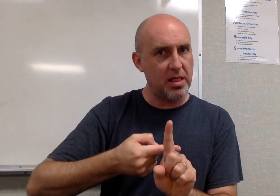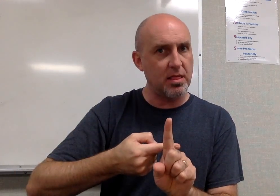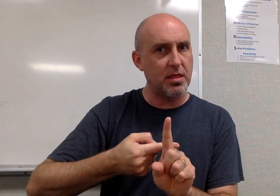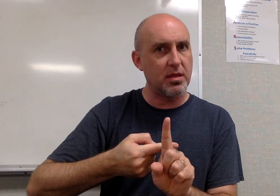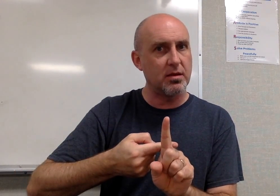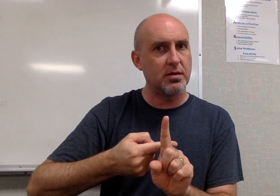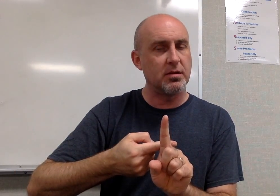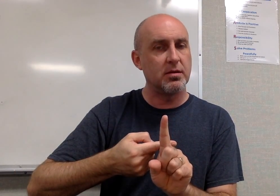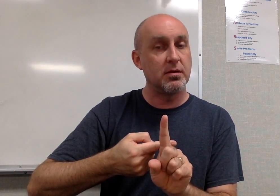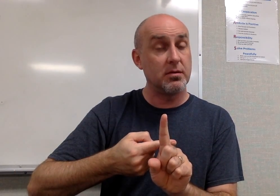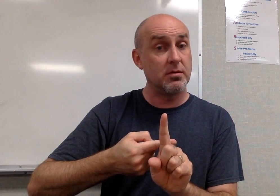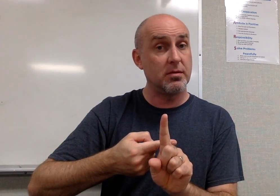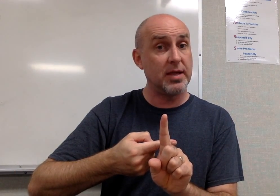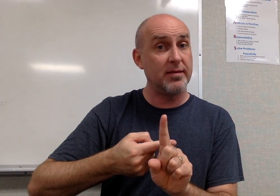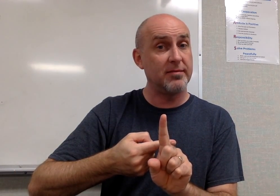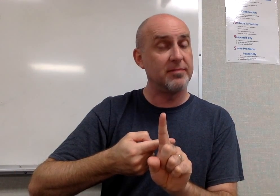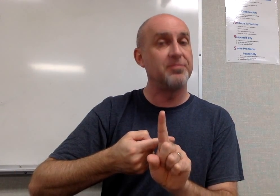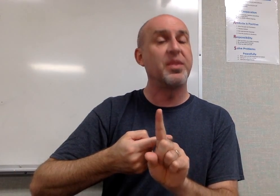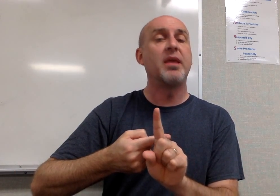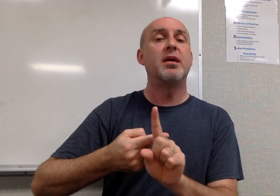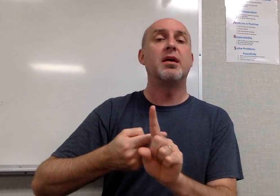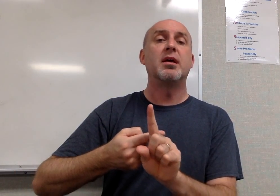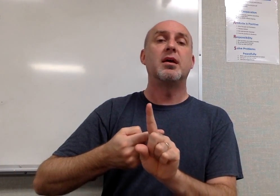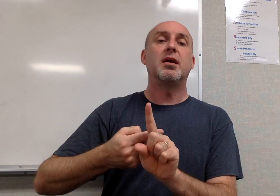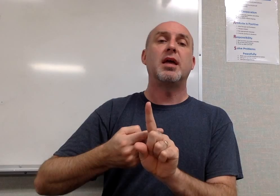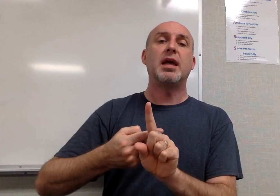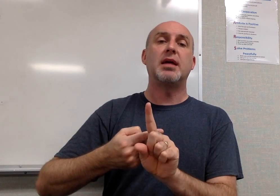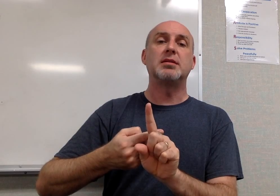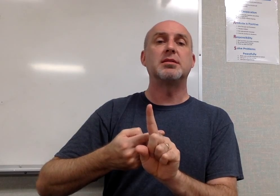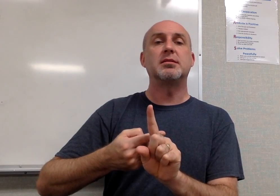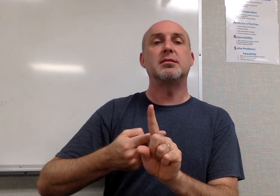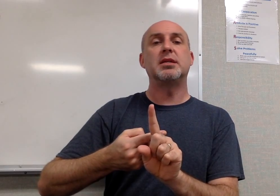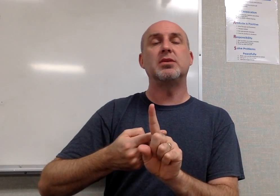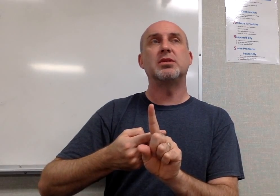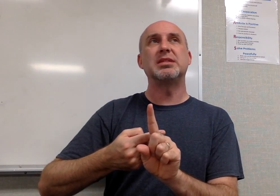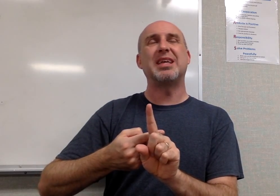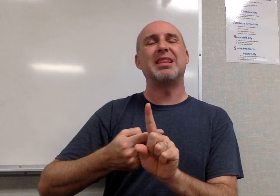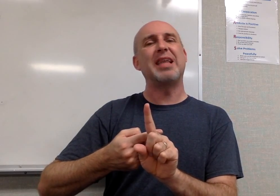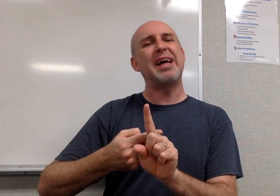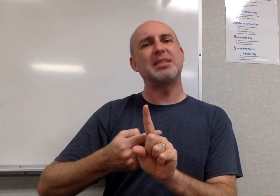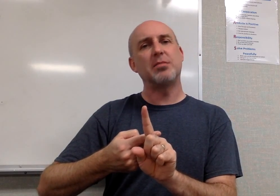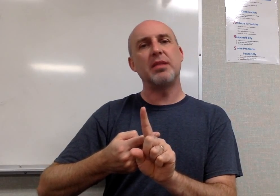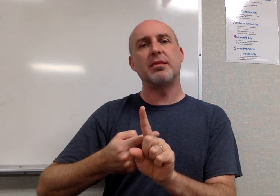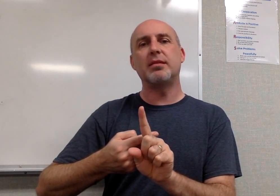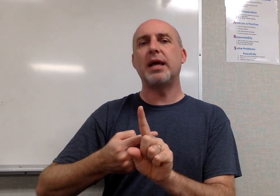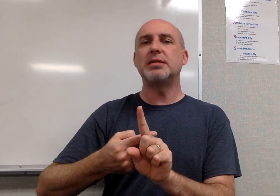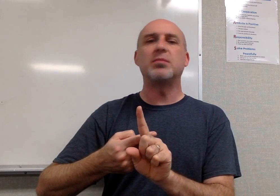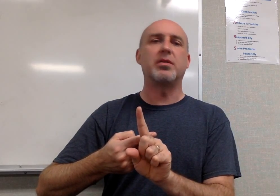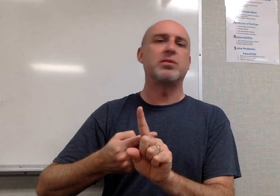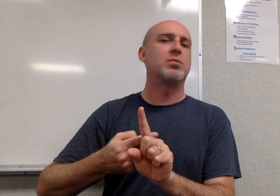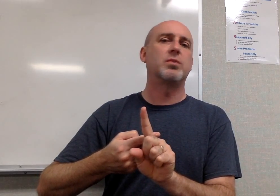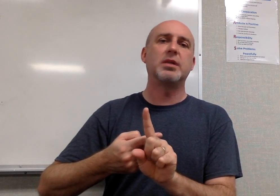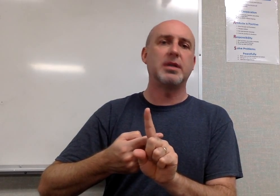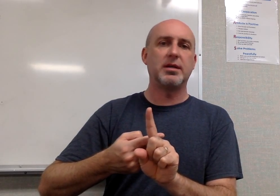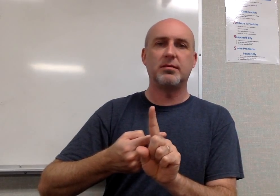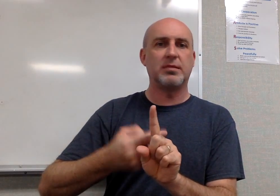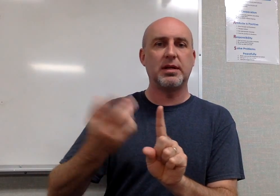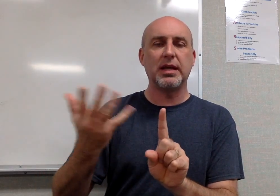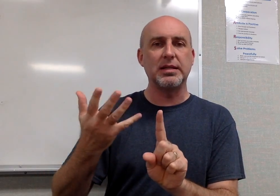month, all right? And then you can sign last month. Last month, you really, again, it's